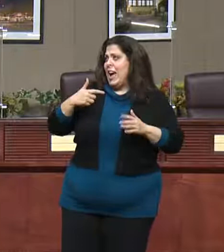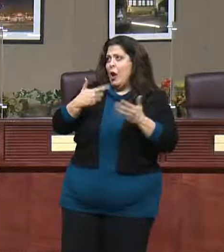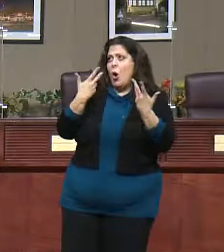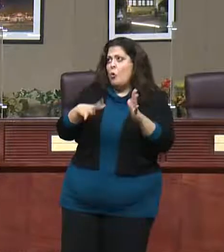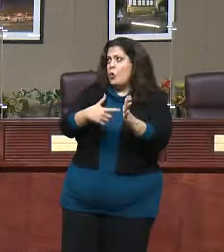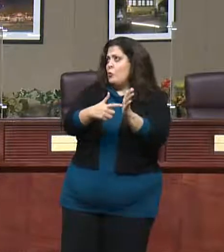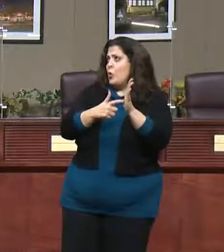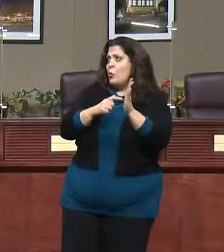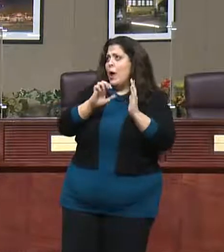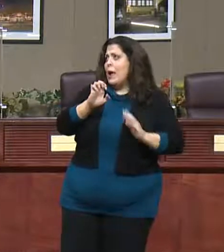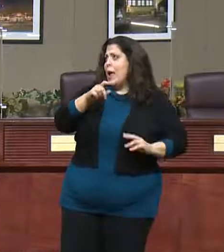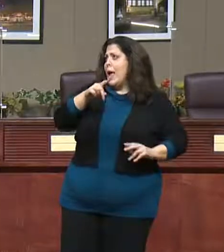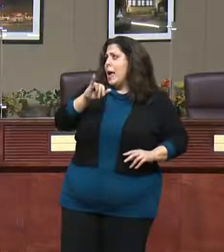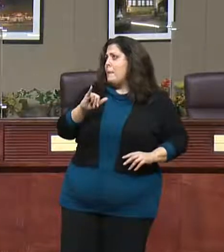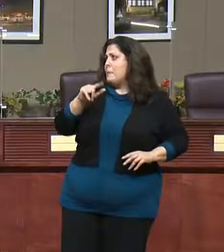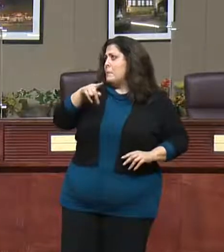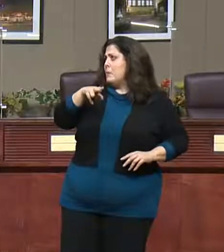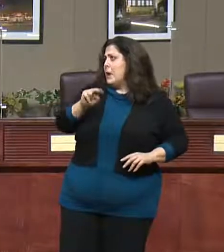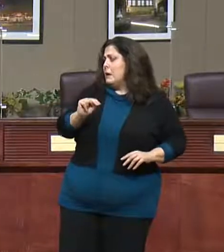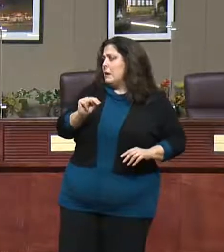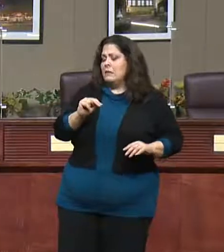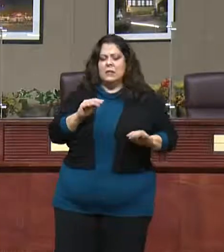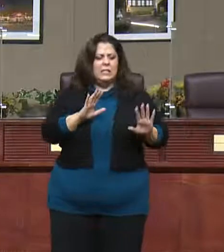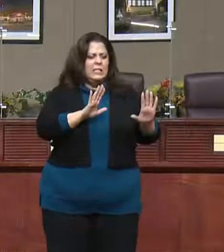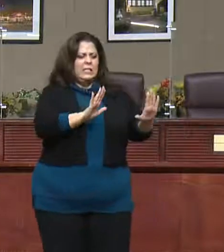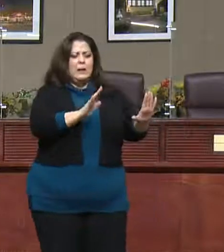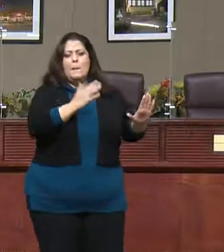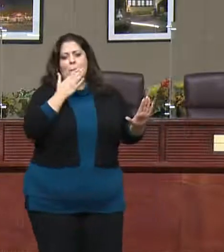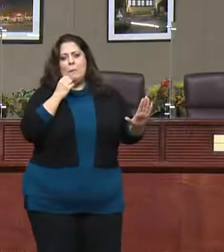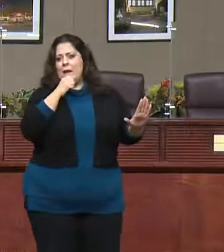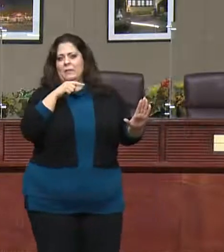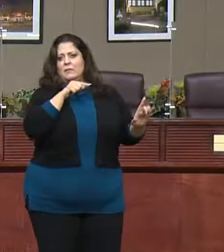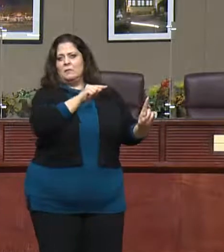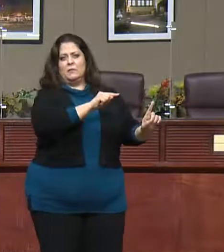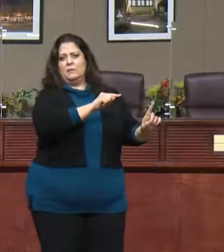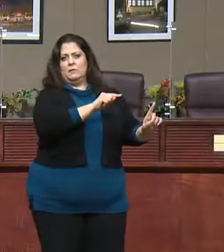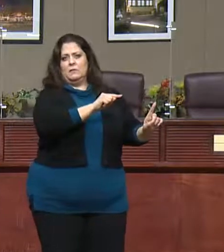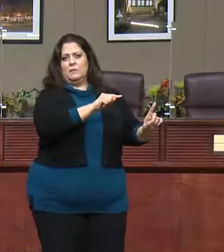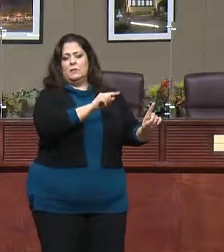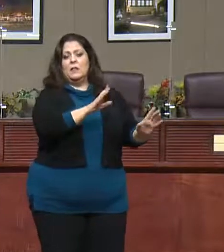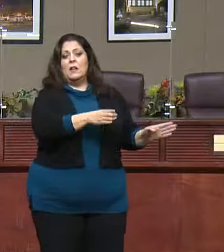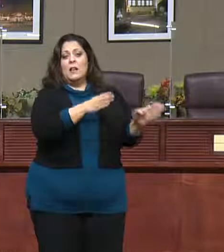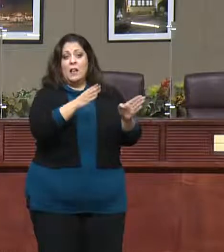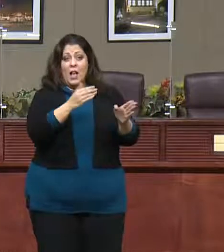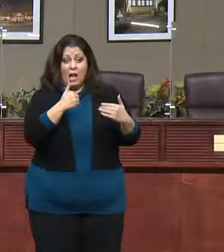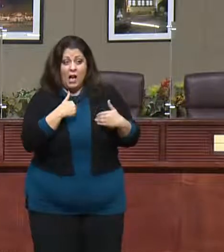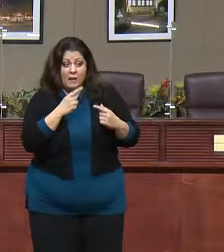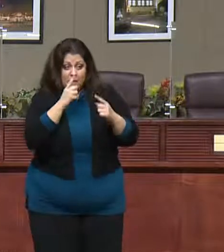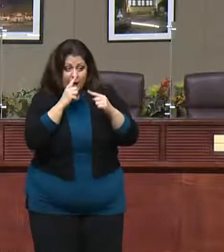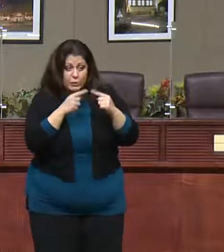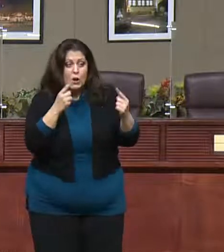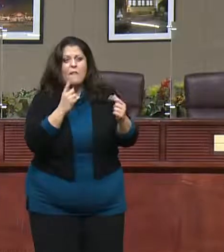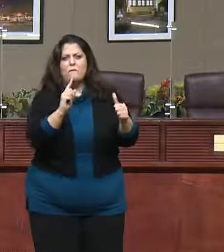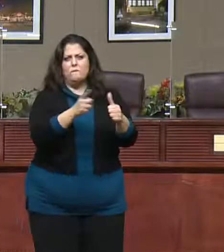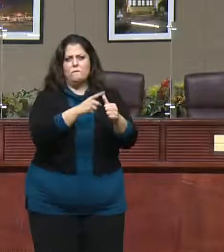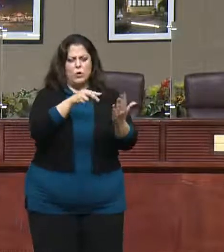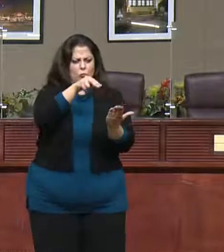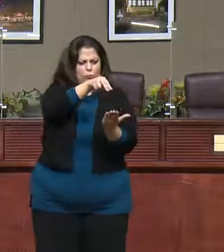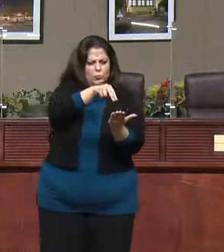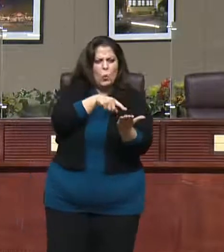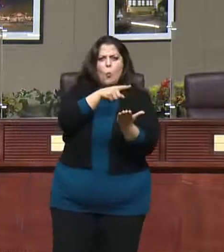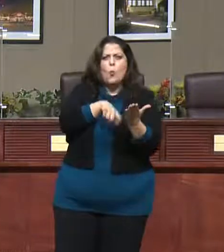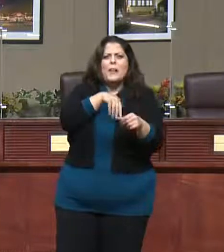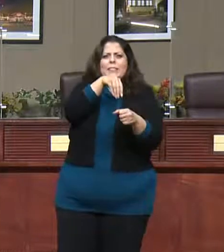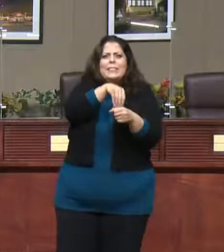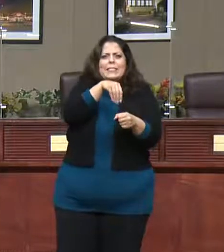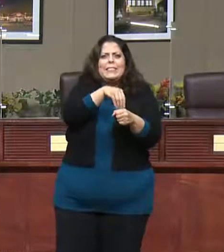now. And people who have any allergies should check for the content of the composition of the vaccine to see if they are allergic to any of